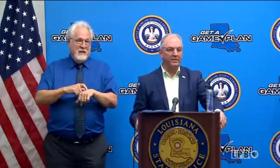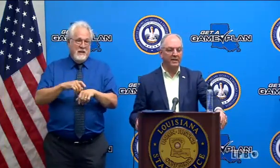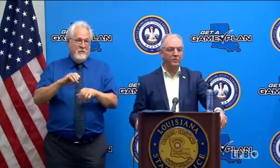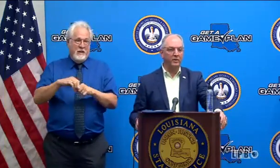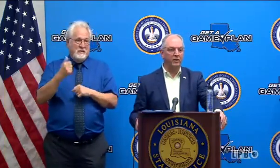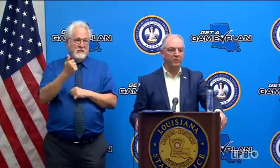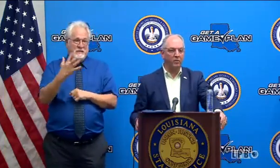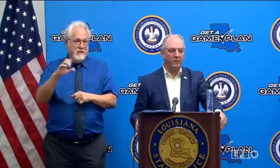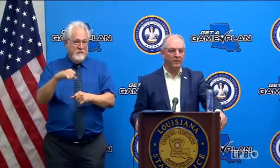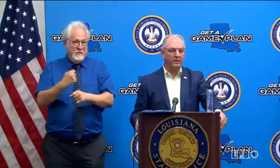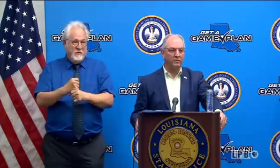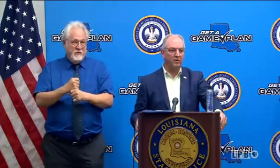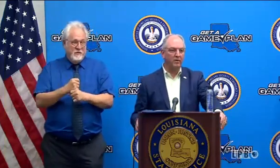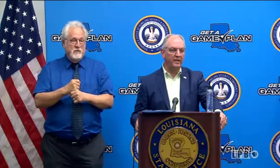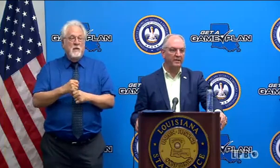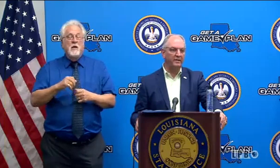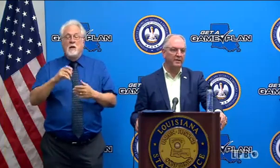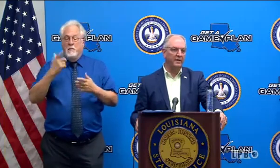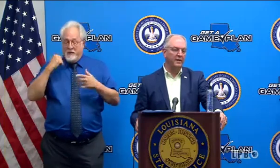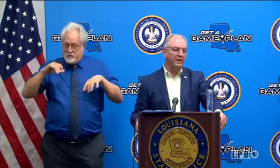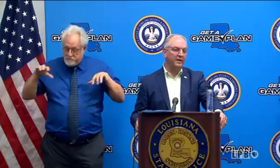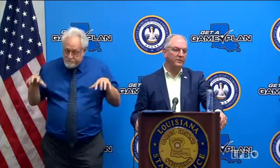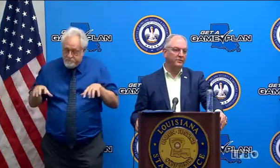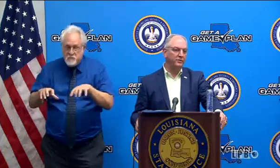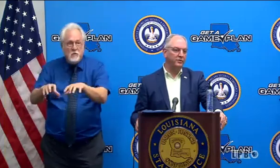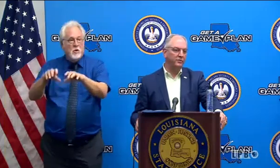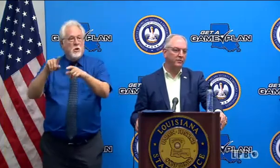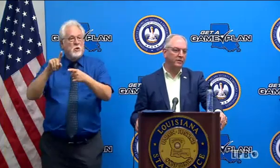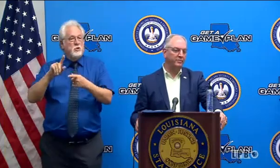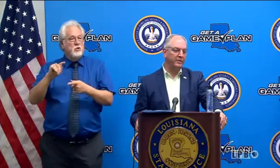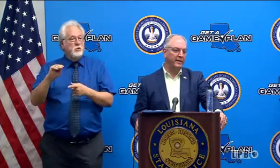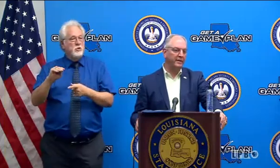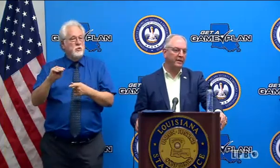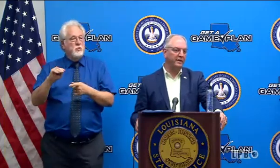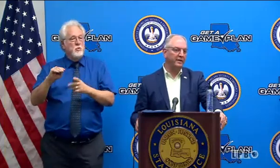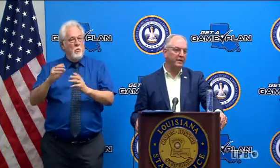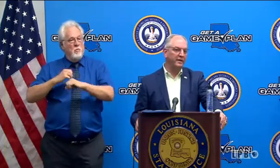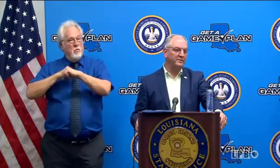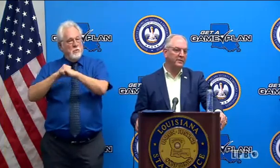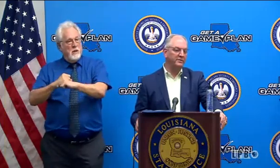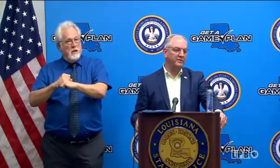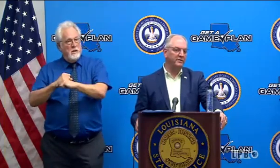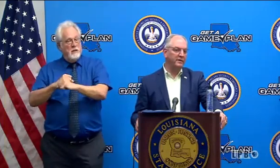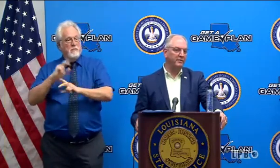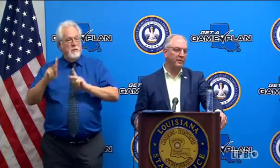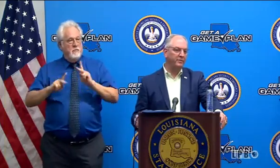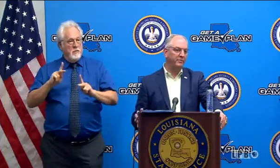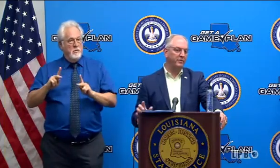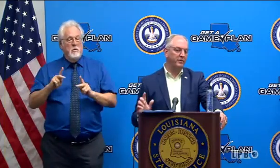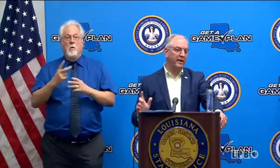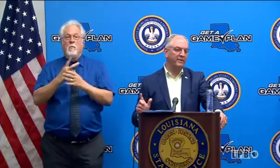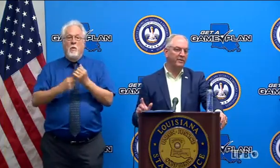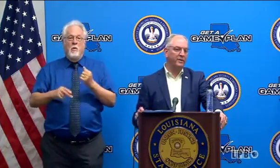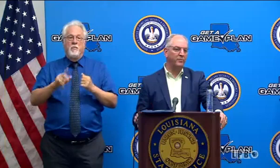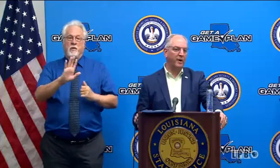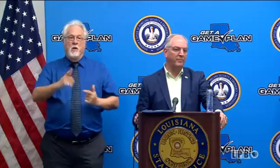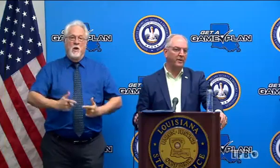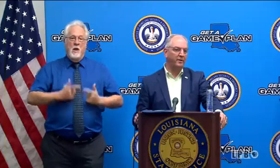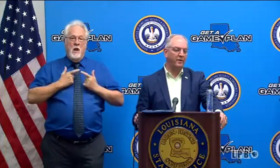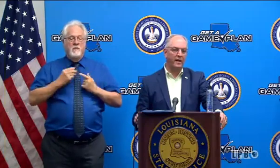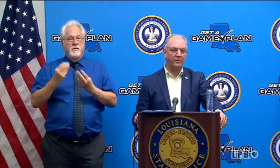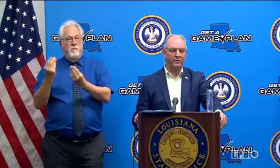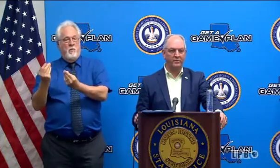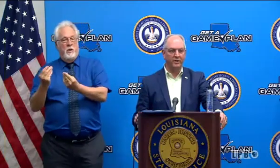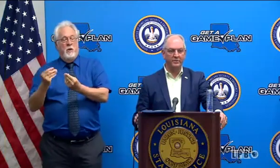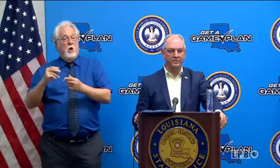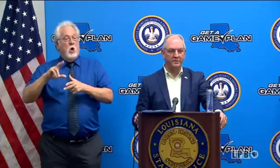decades, and that's with all the work that has gone in to protecting citizens, both their lives and their property.